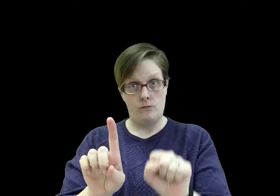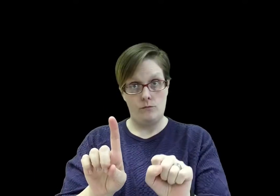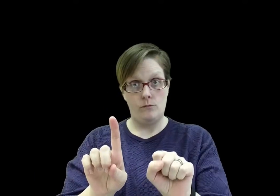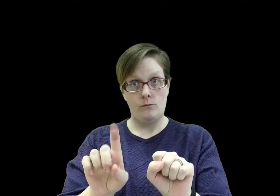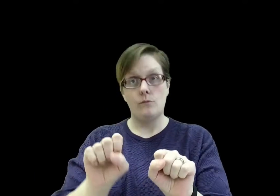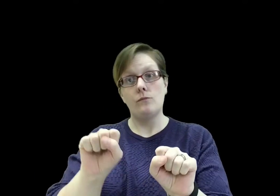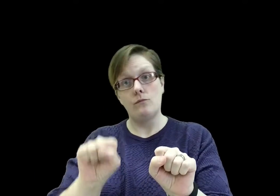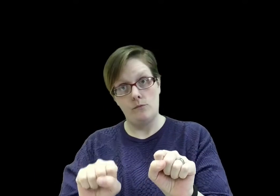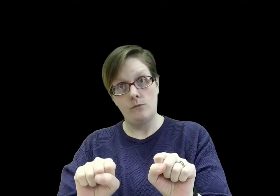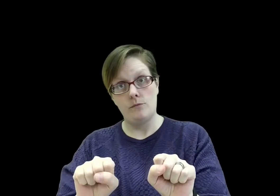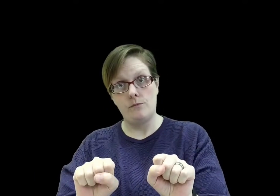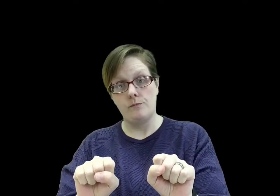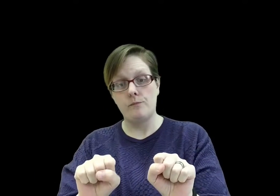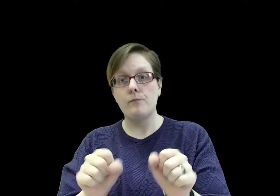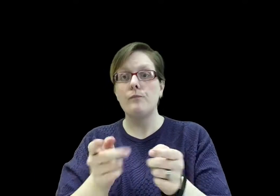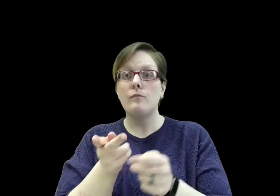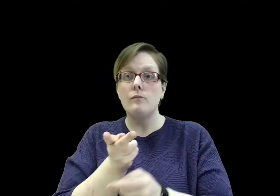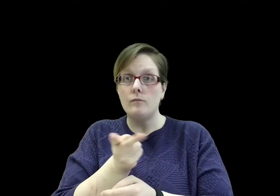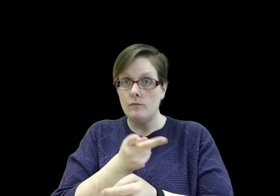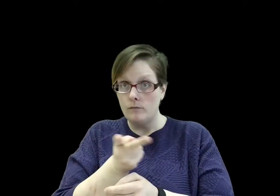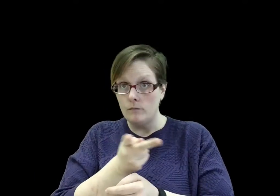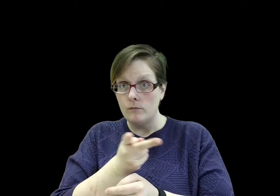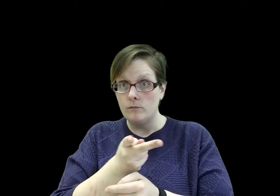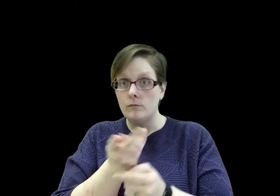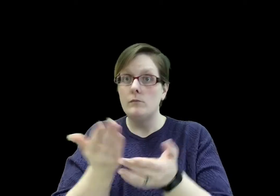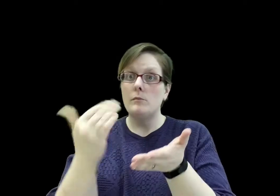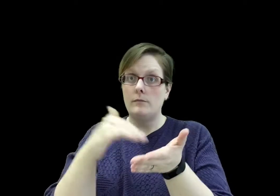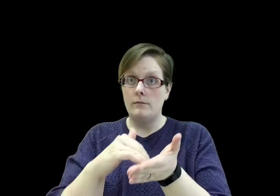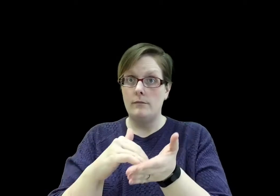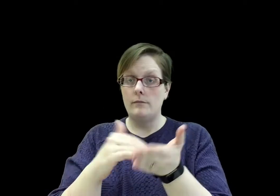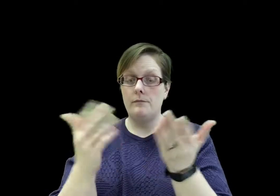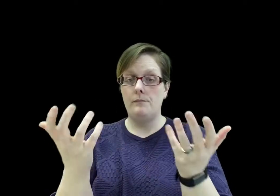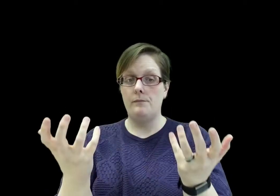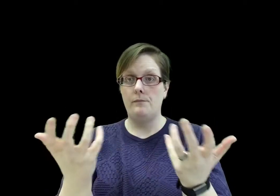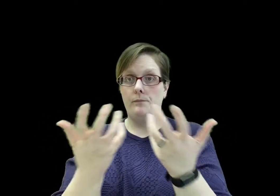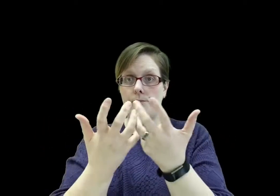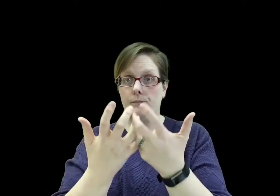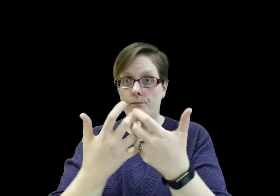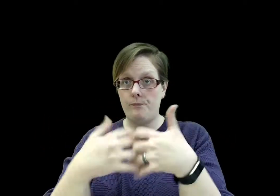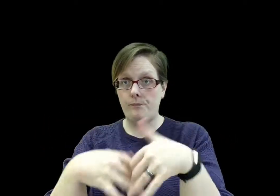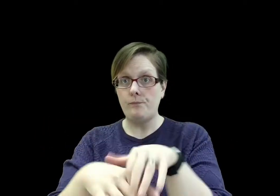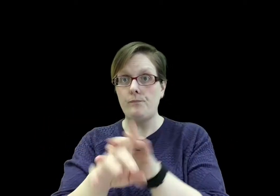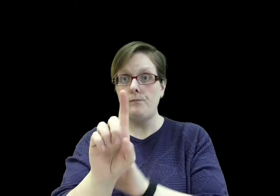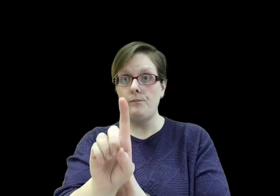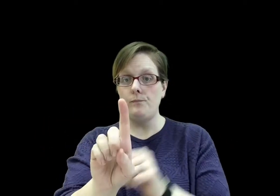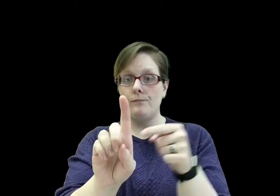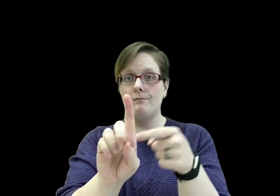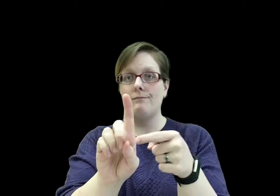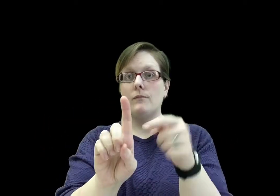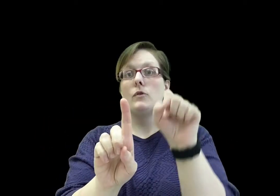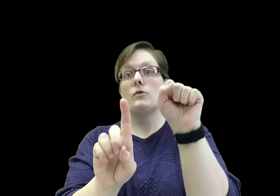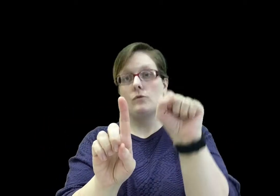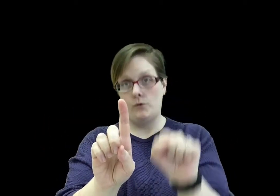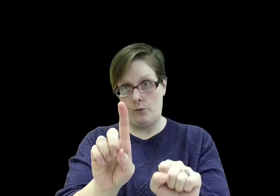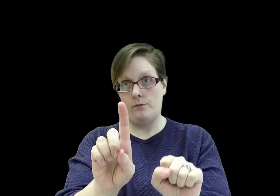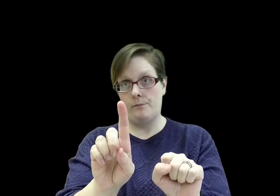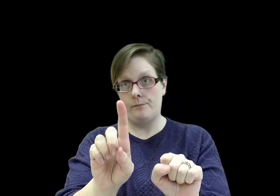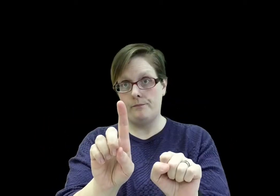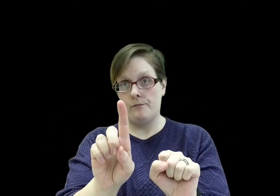the offspring that emerged were both short. So again, those two new plants